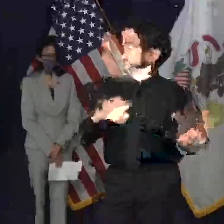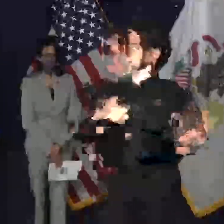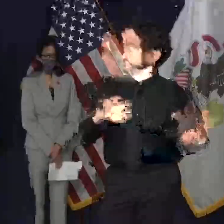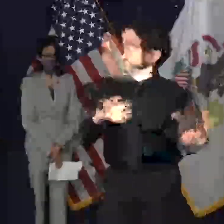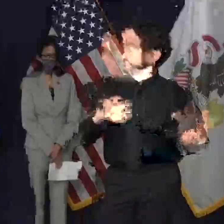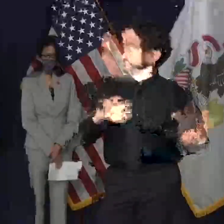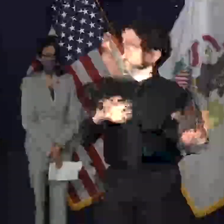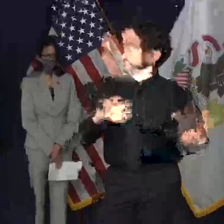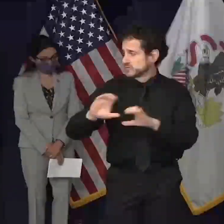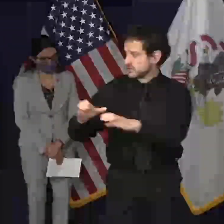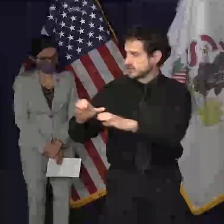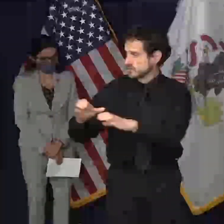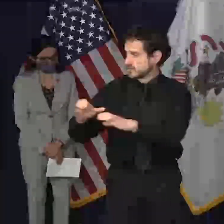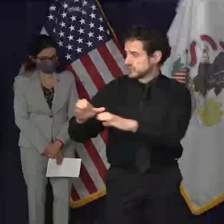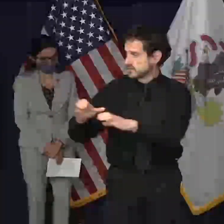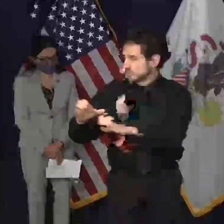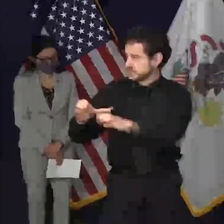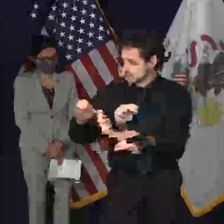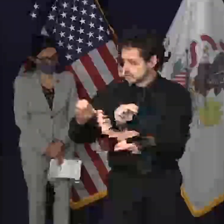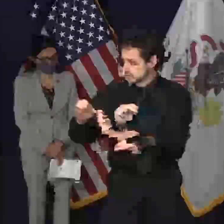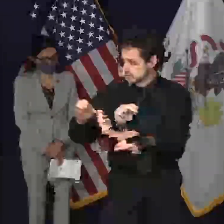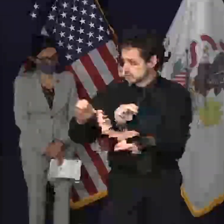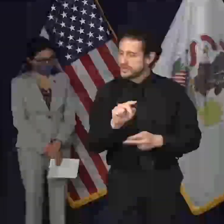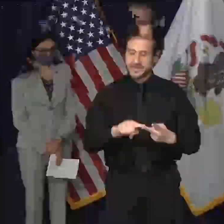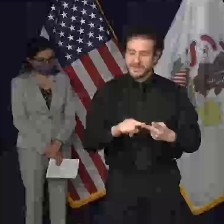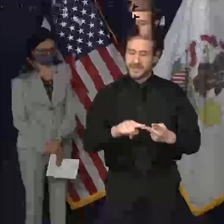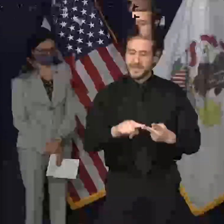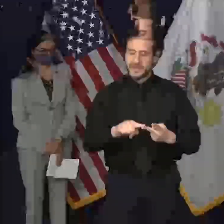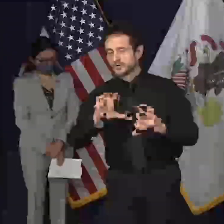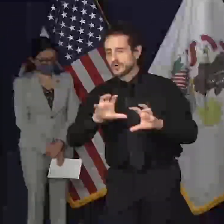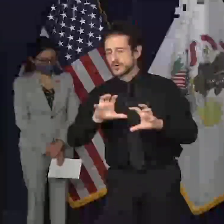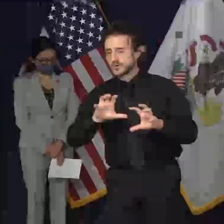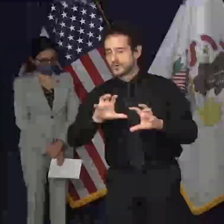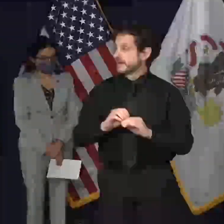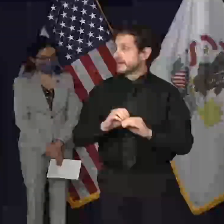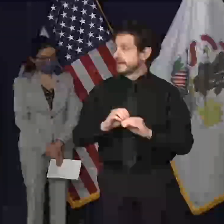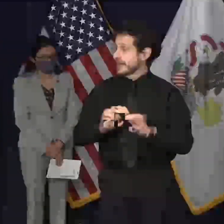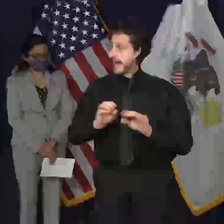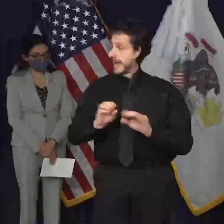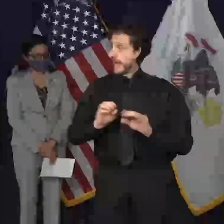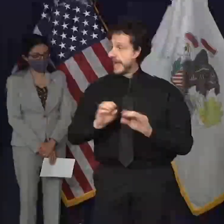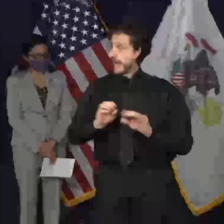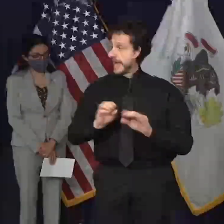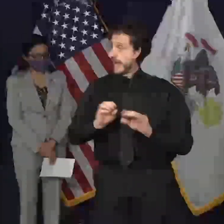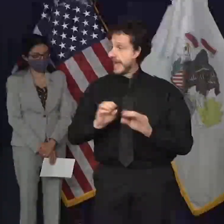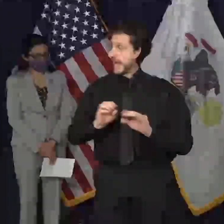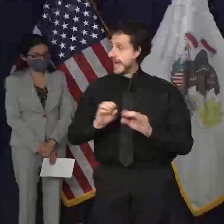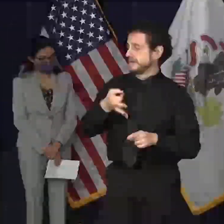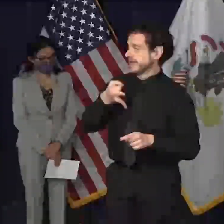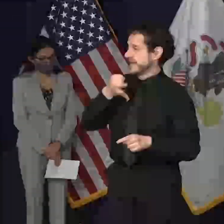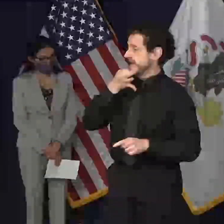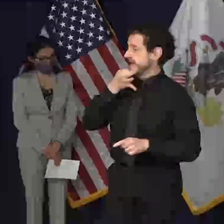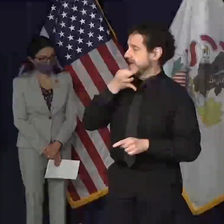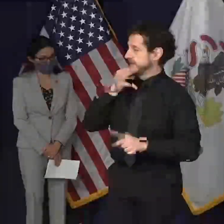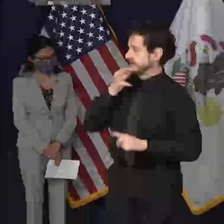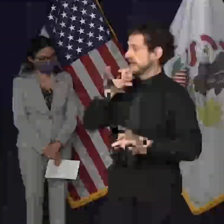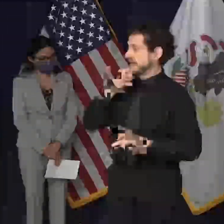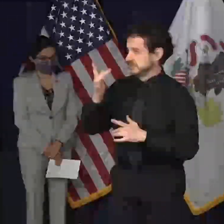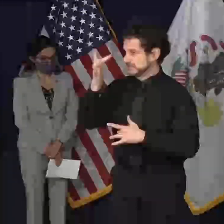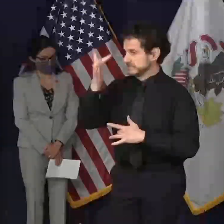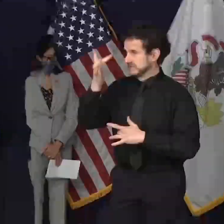workers' representatives, unions and others, as well as obviously with IDPH and experts in